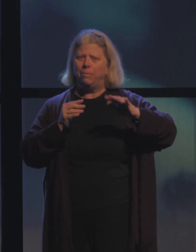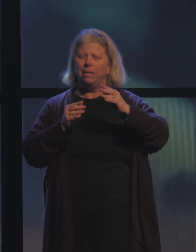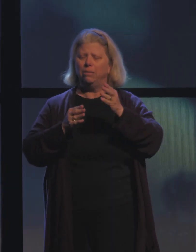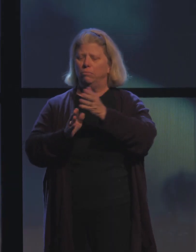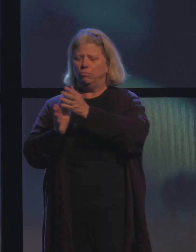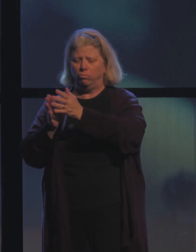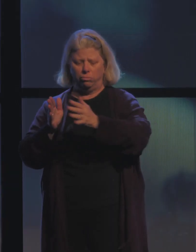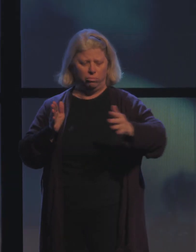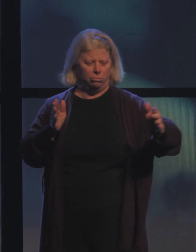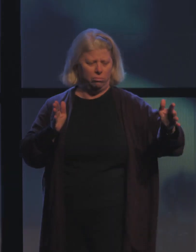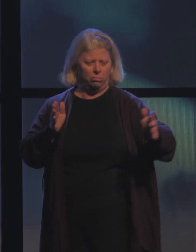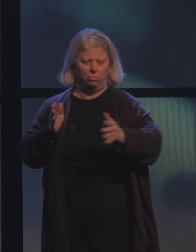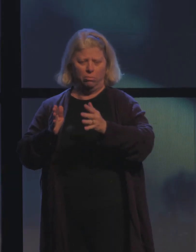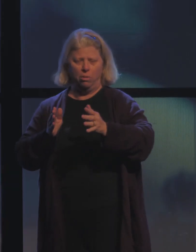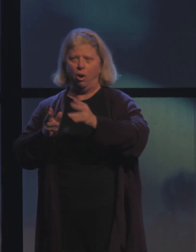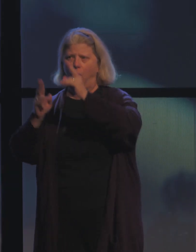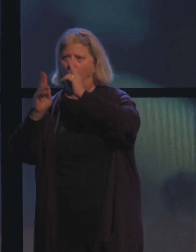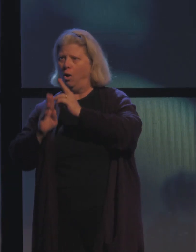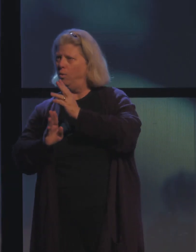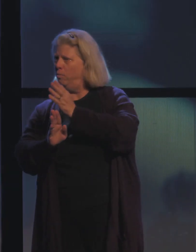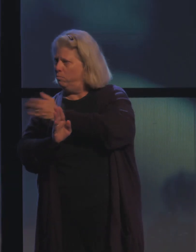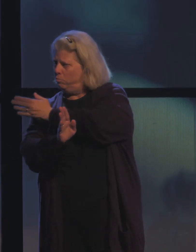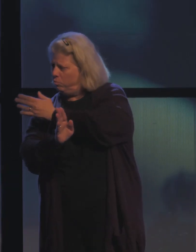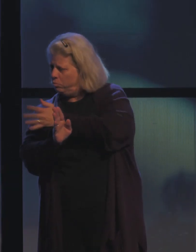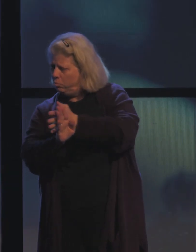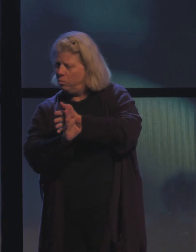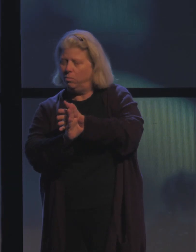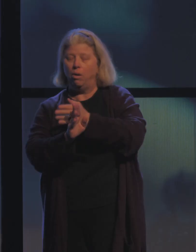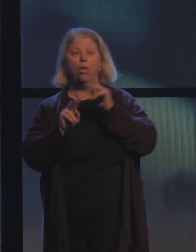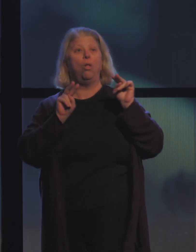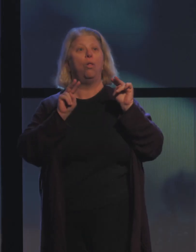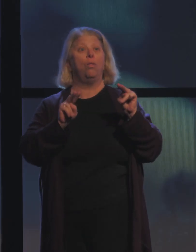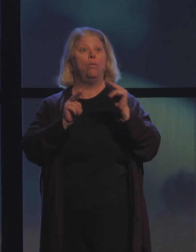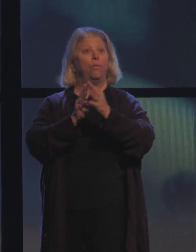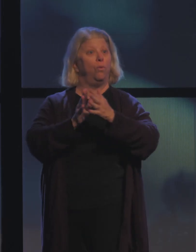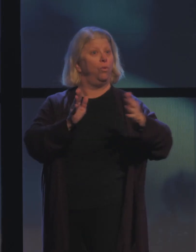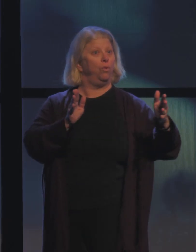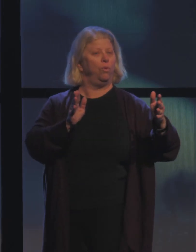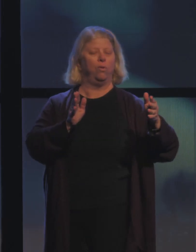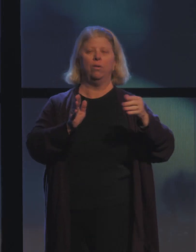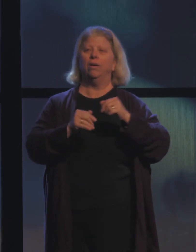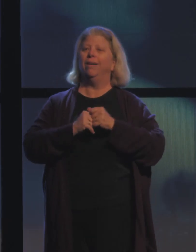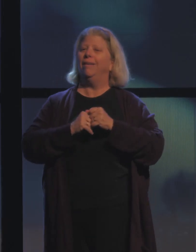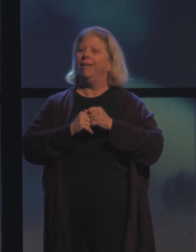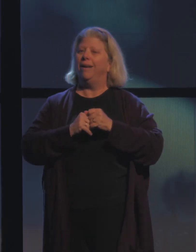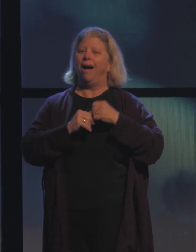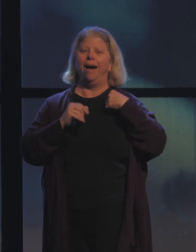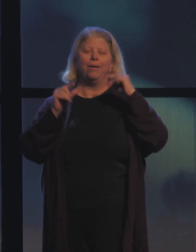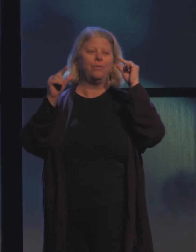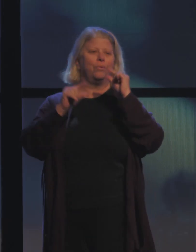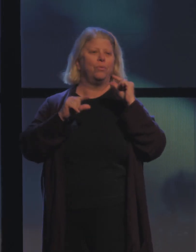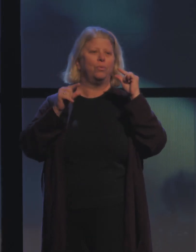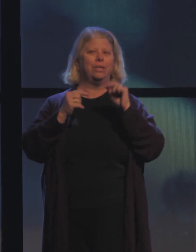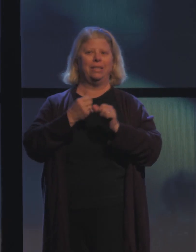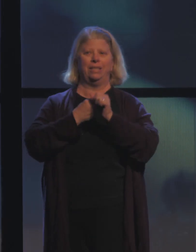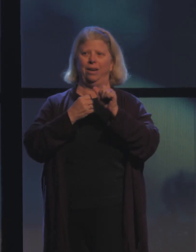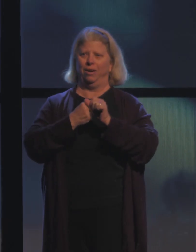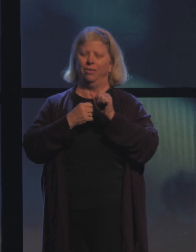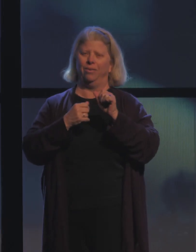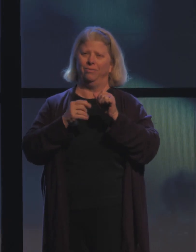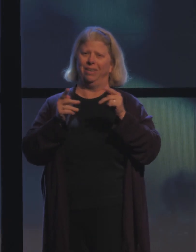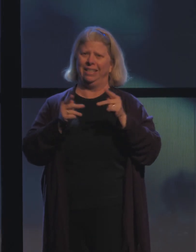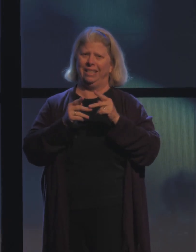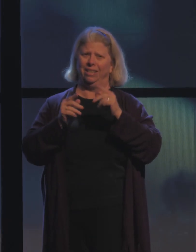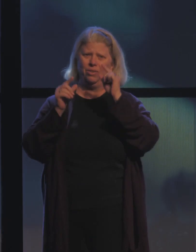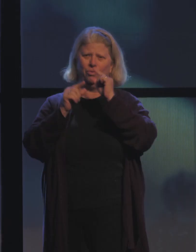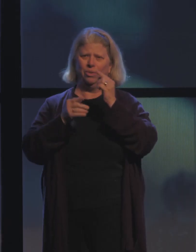between honoring what was and looking forward to what is I Googled, a dangerous place to sometimes be,